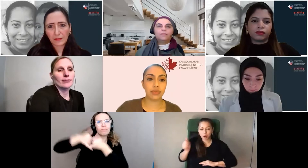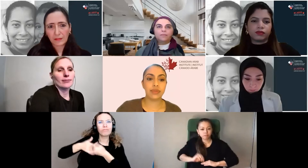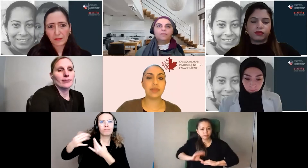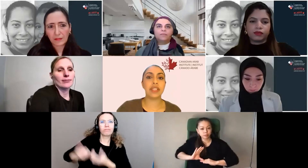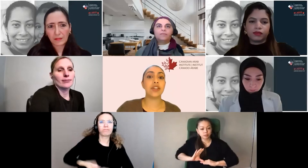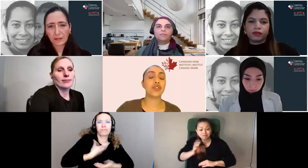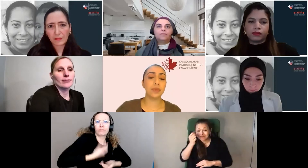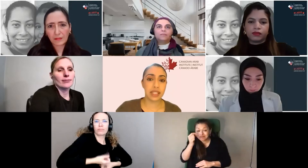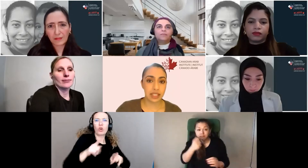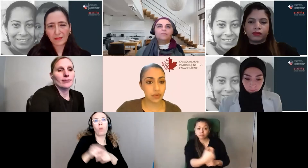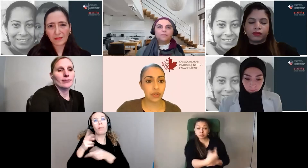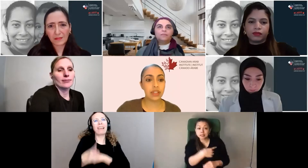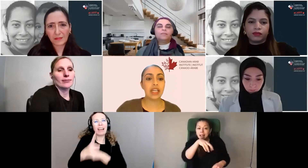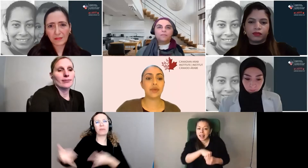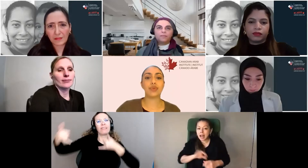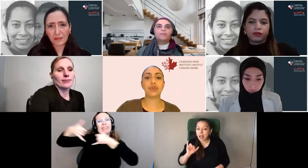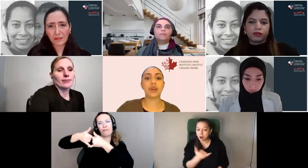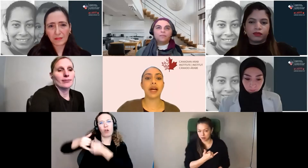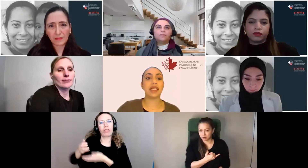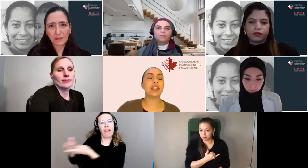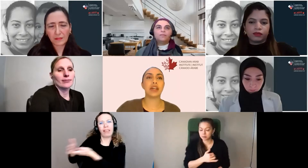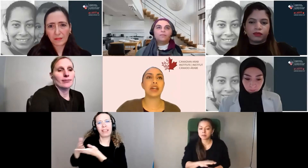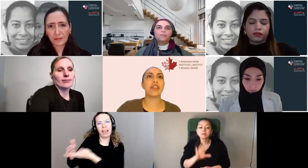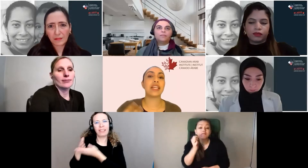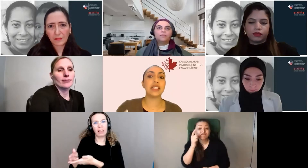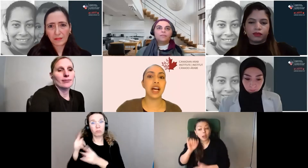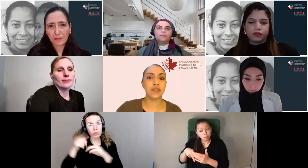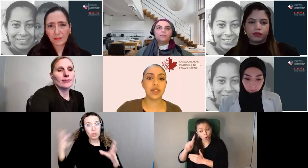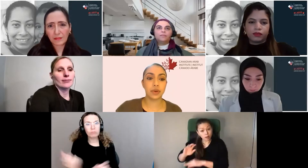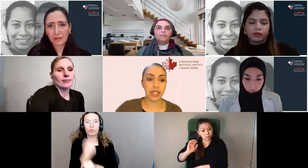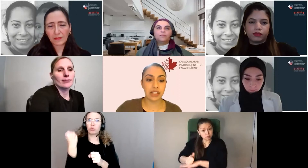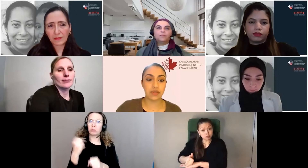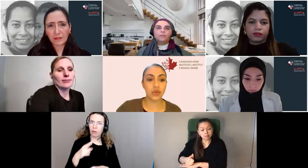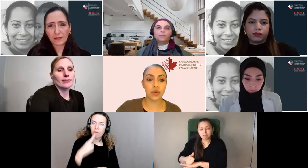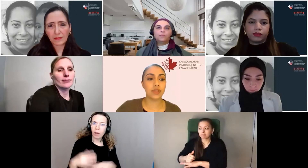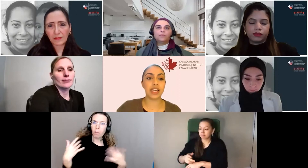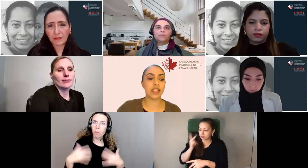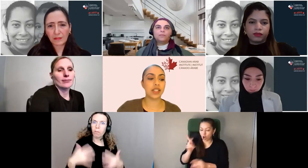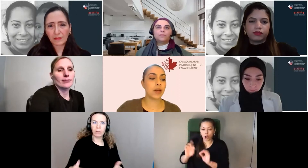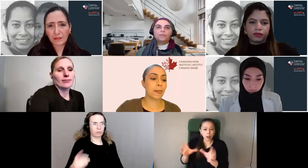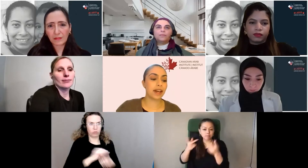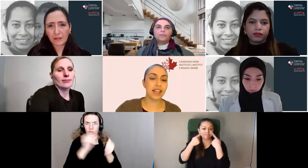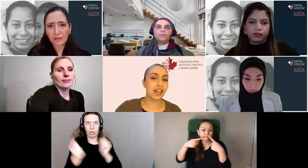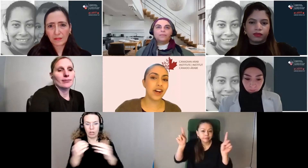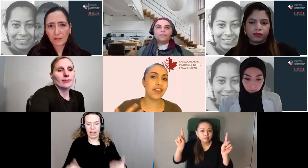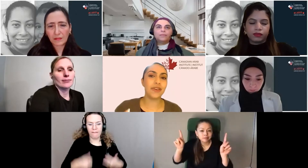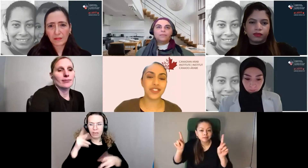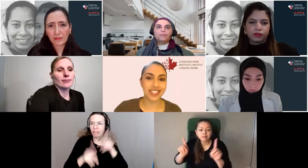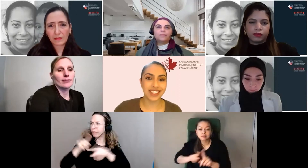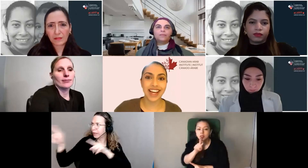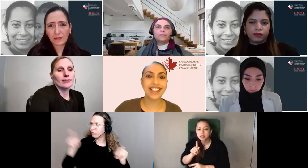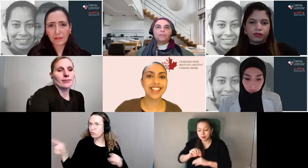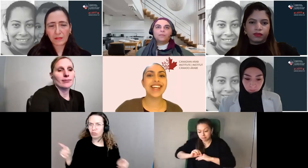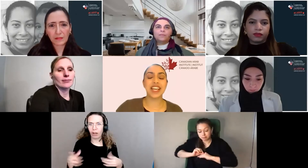program proved to be extremely successful, improved the daily lives of so many individuals, because although it's